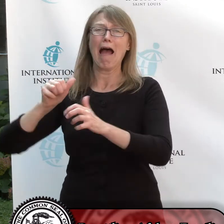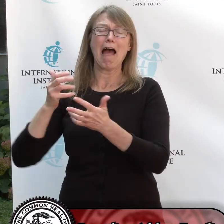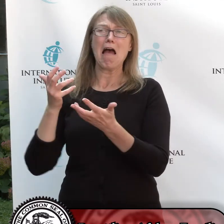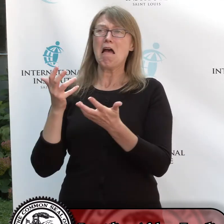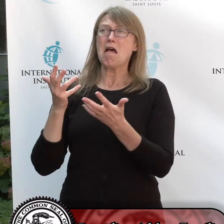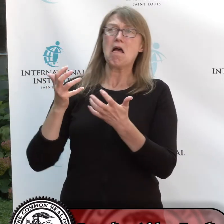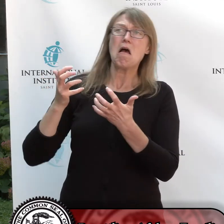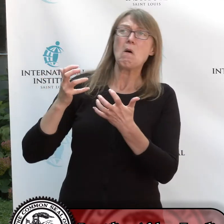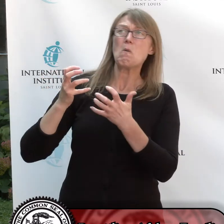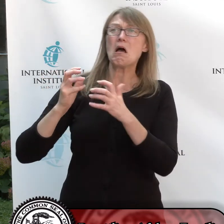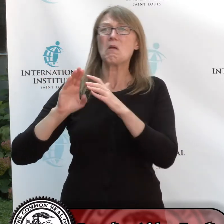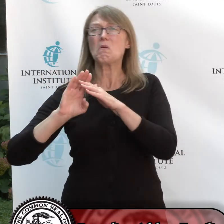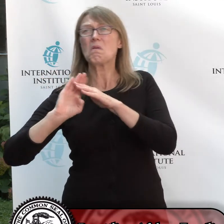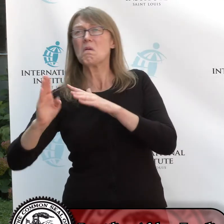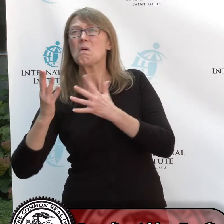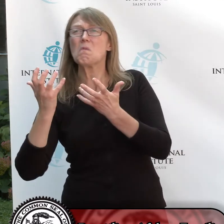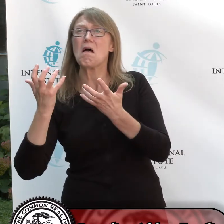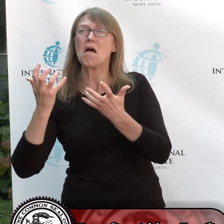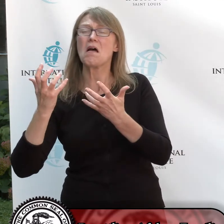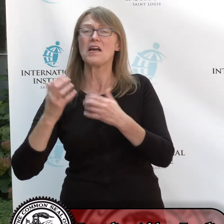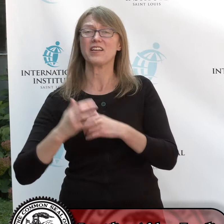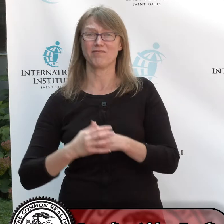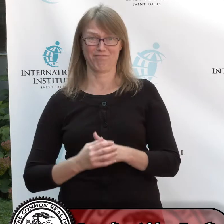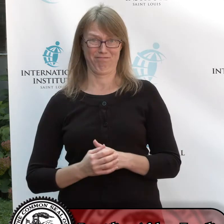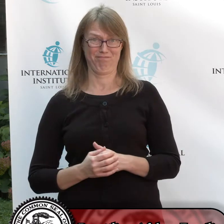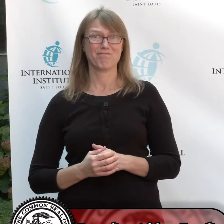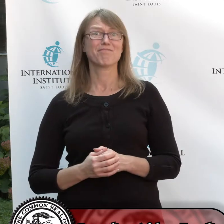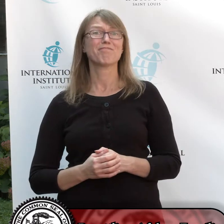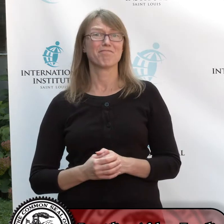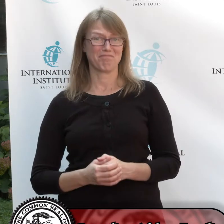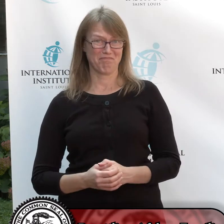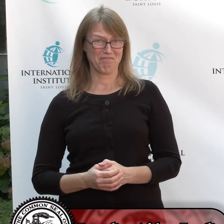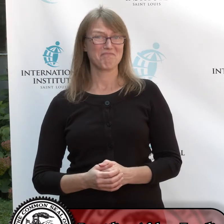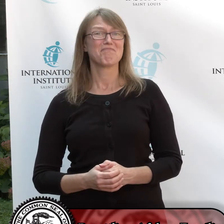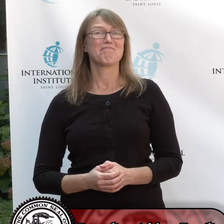people and the way that they have somehow